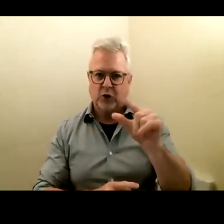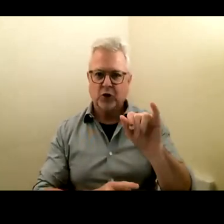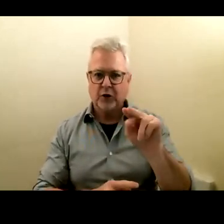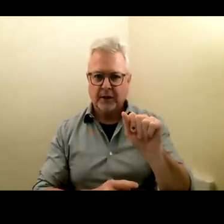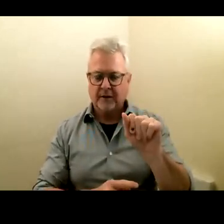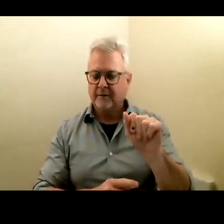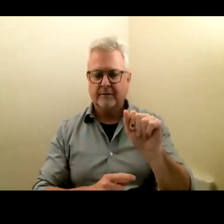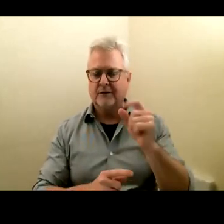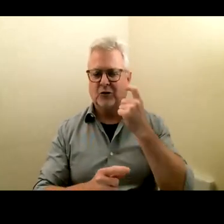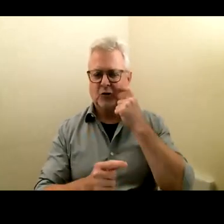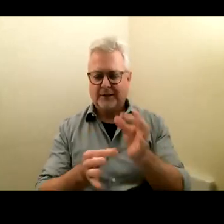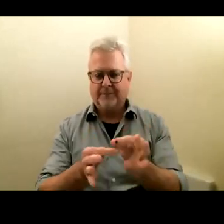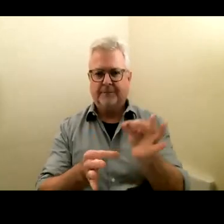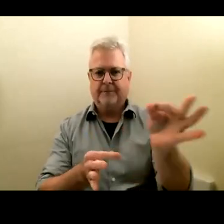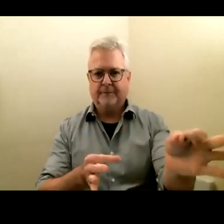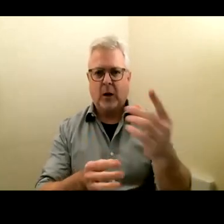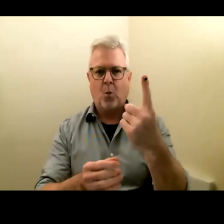And now it's January 20th.